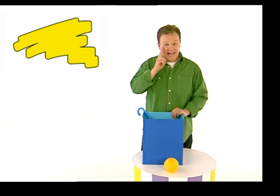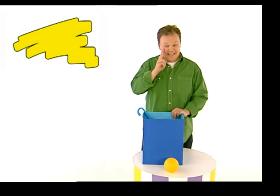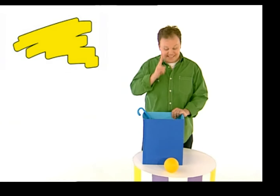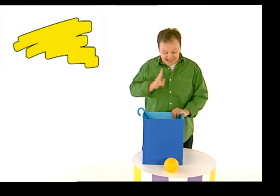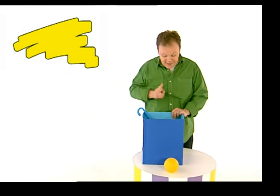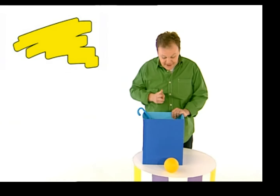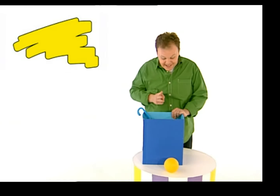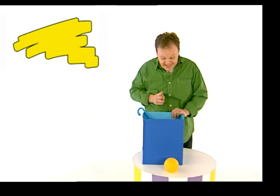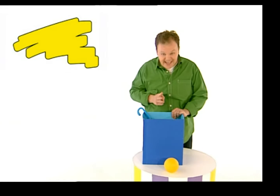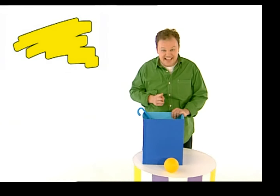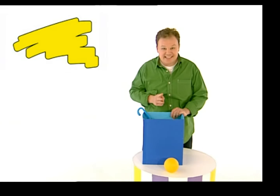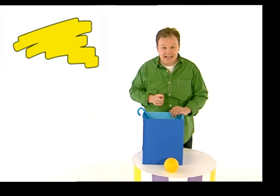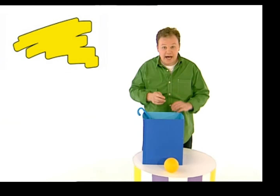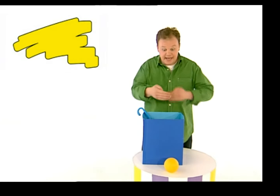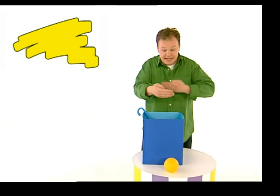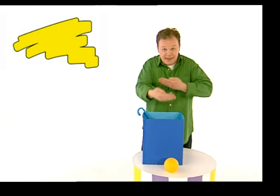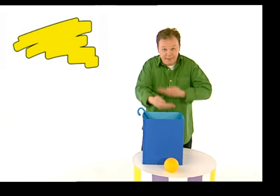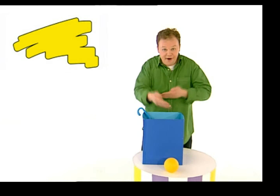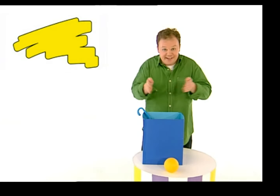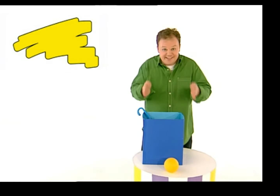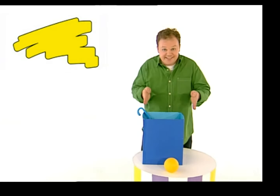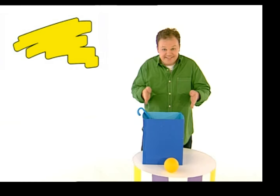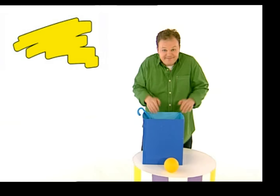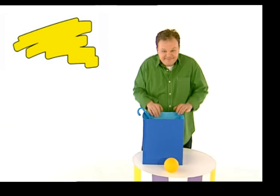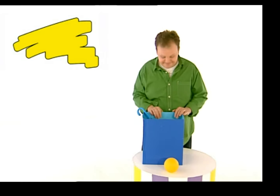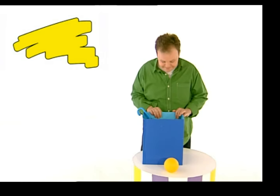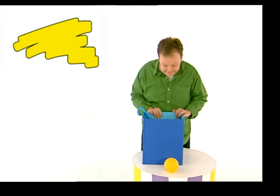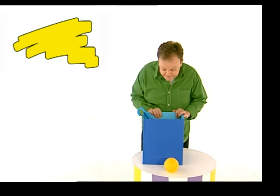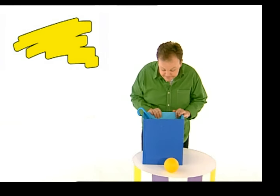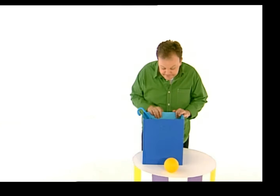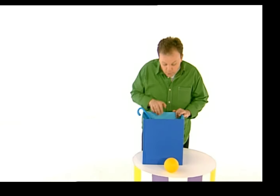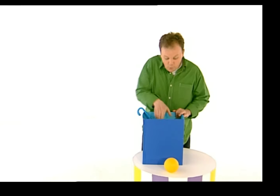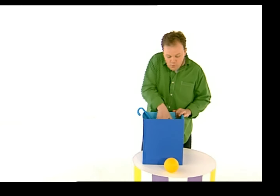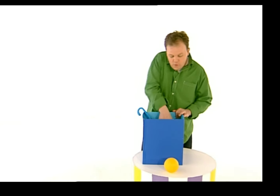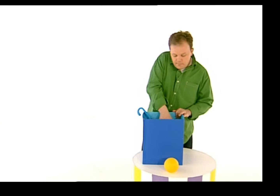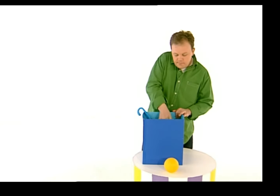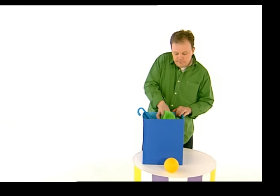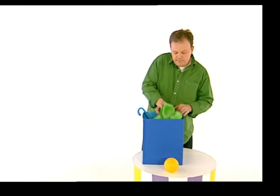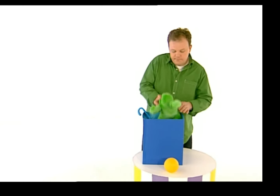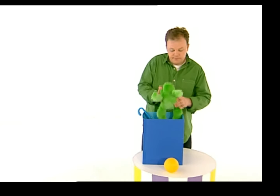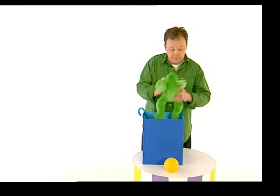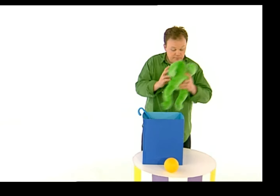Let's look inside the box. Oh!